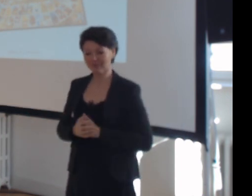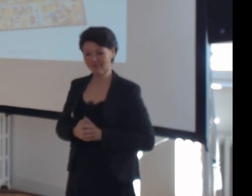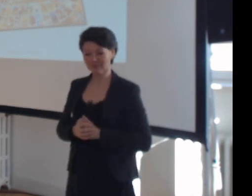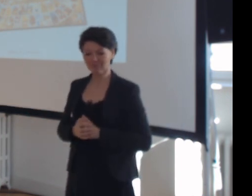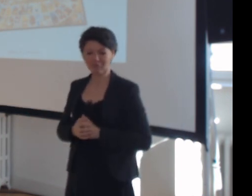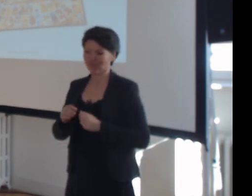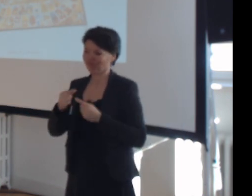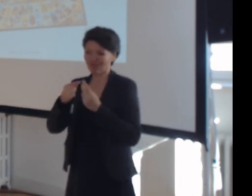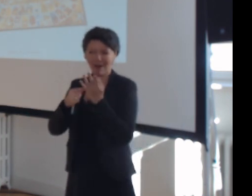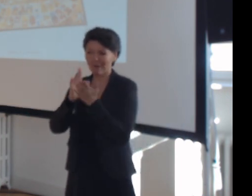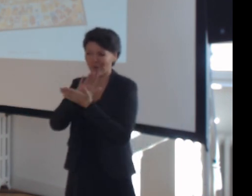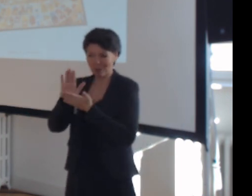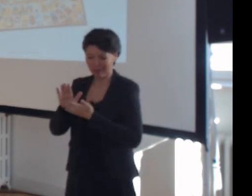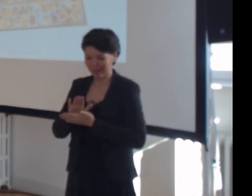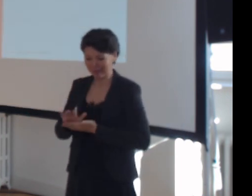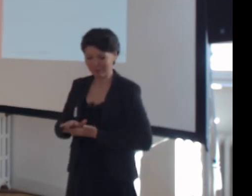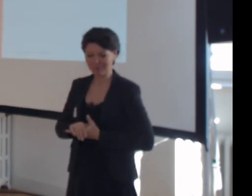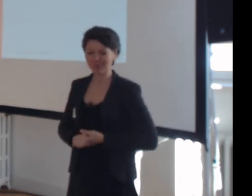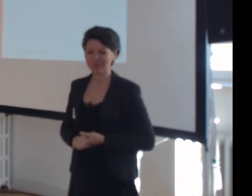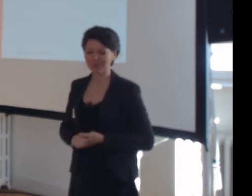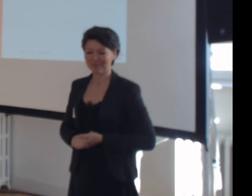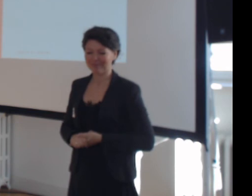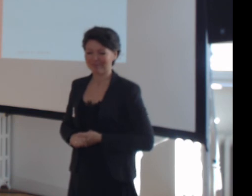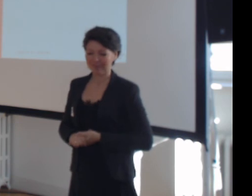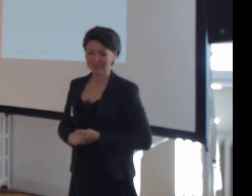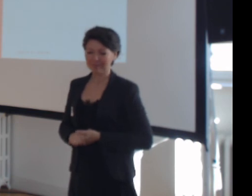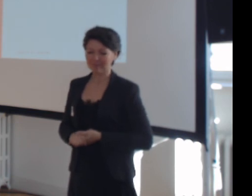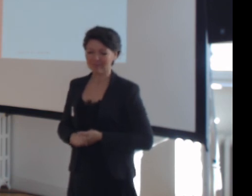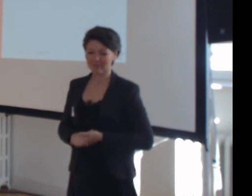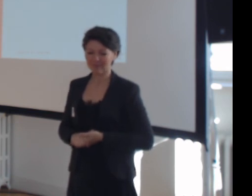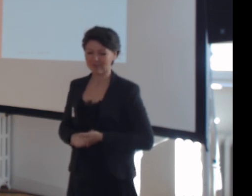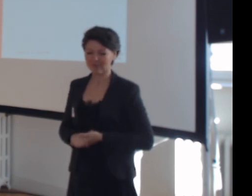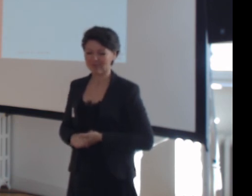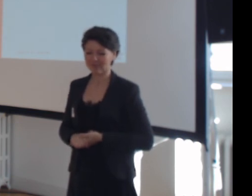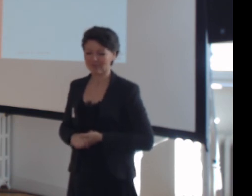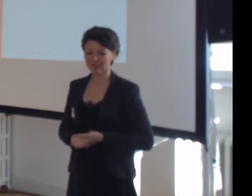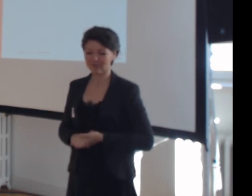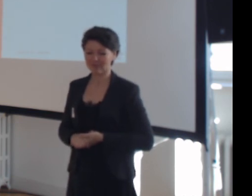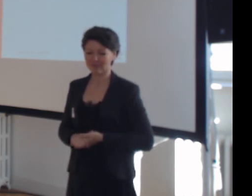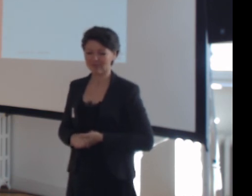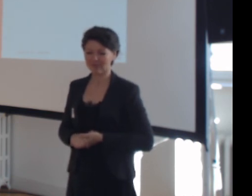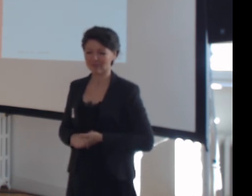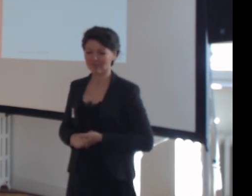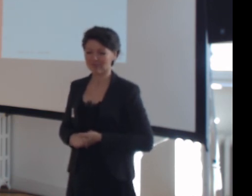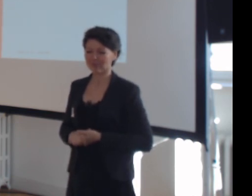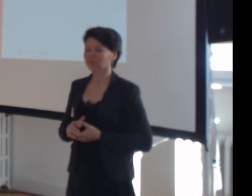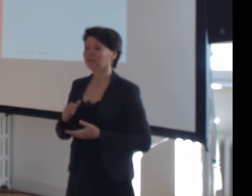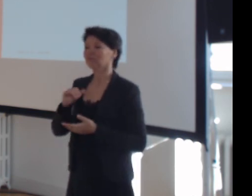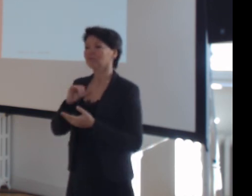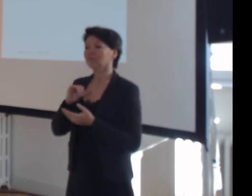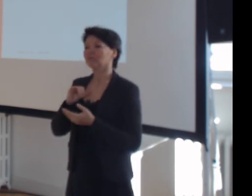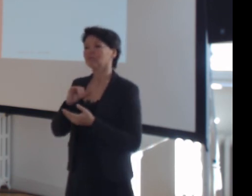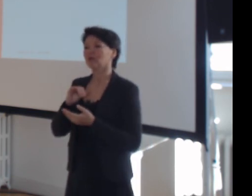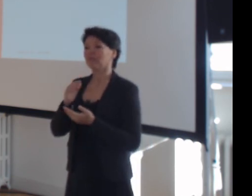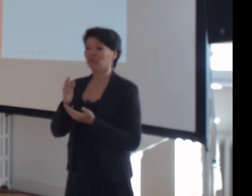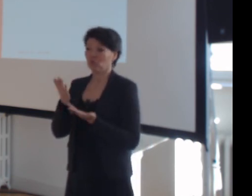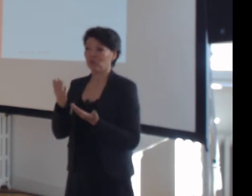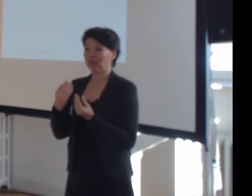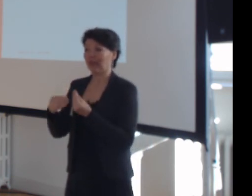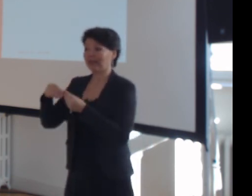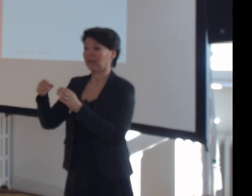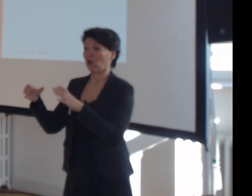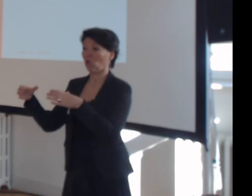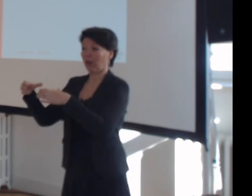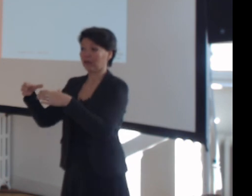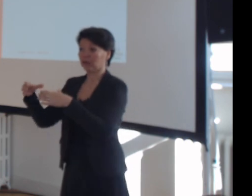a couple of sentences, let's say. Now, an extra collection also meant for the Red Cross